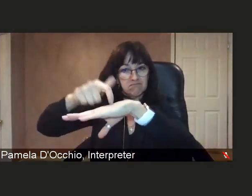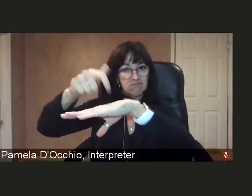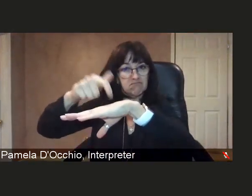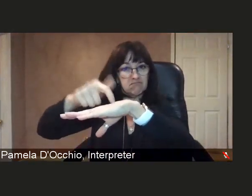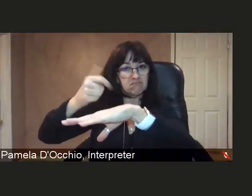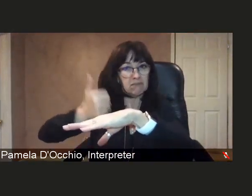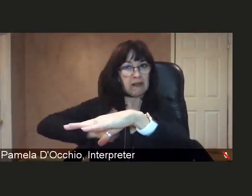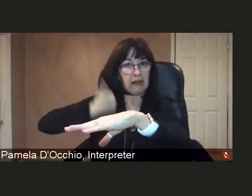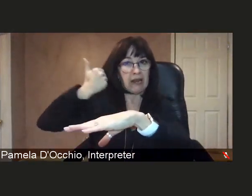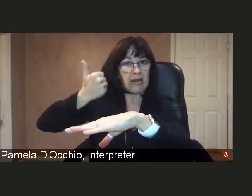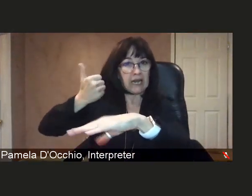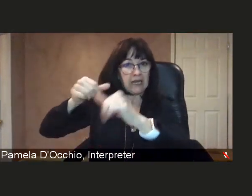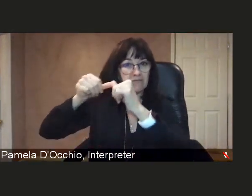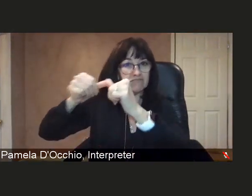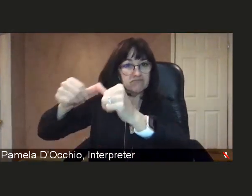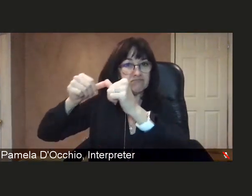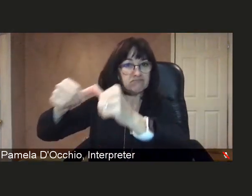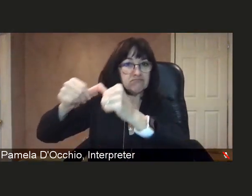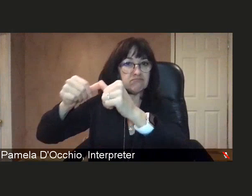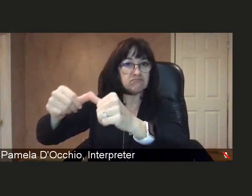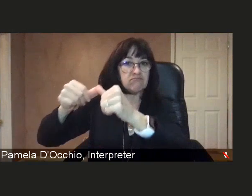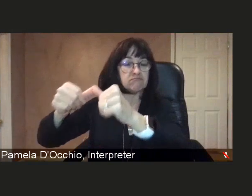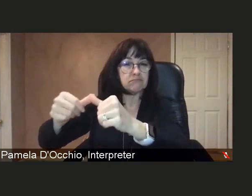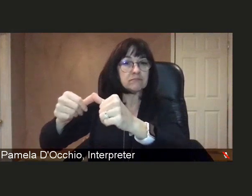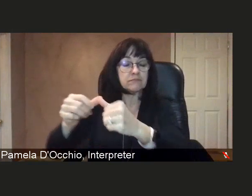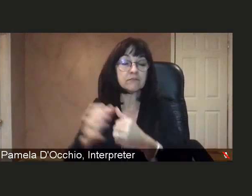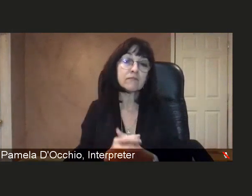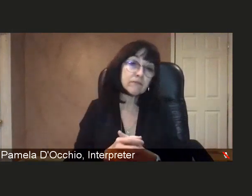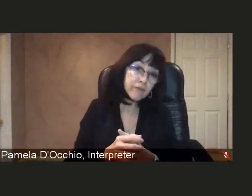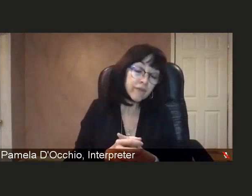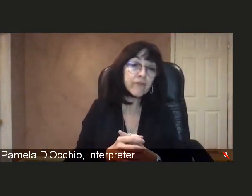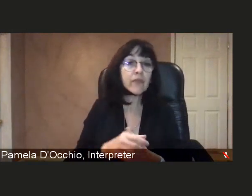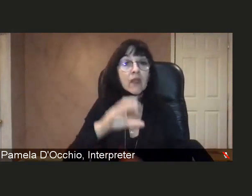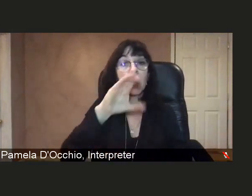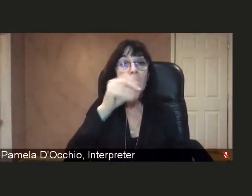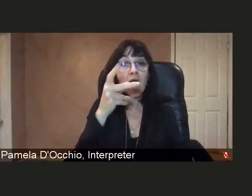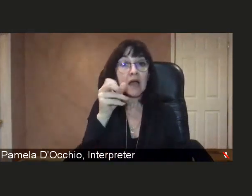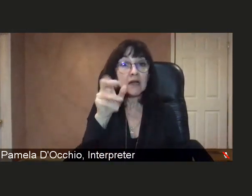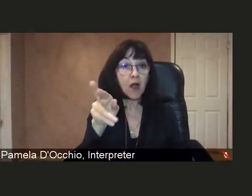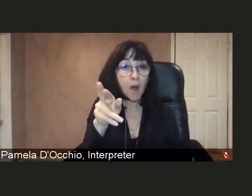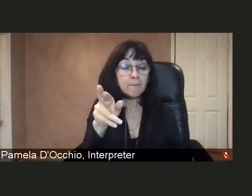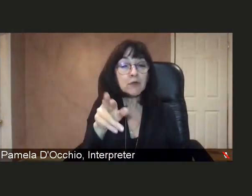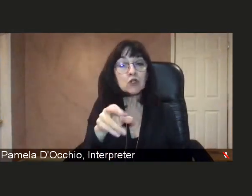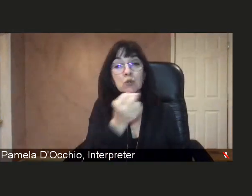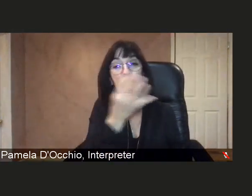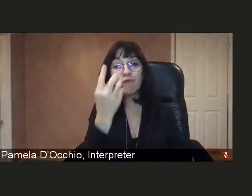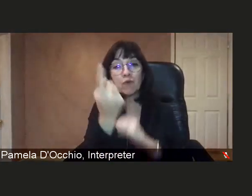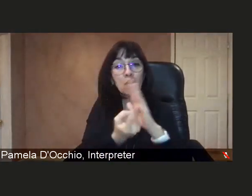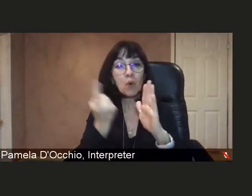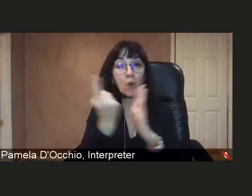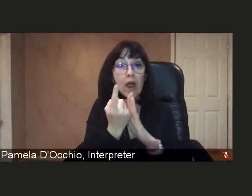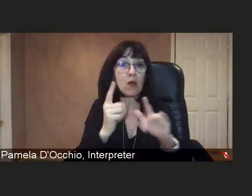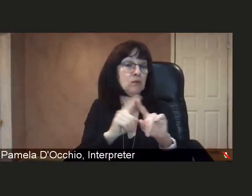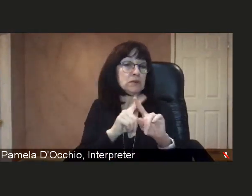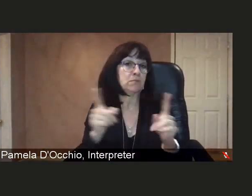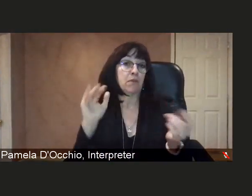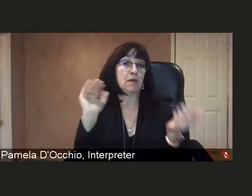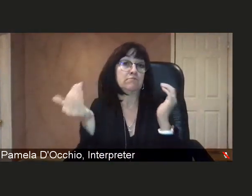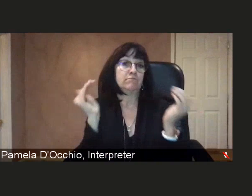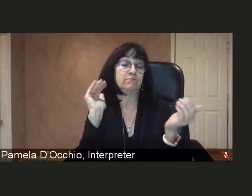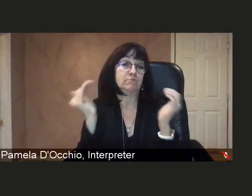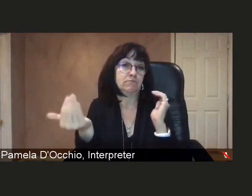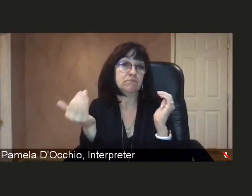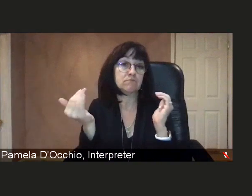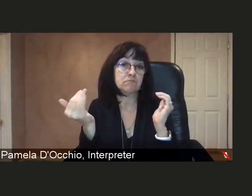virus can live on certain objects like copper for just a few hours, but could potentially, in the right